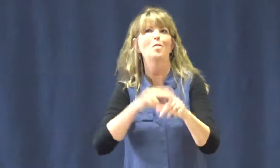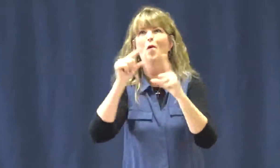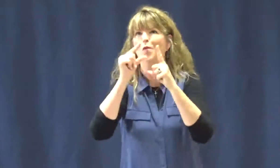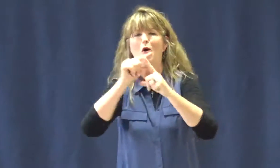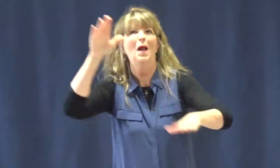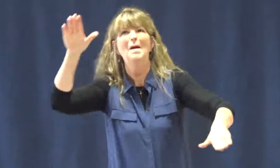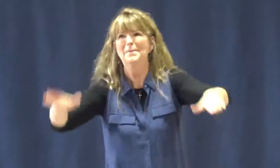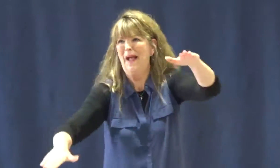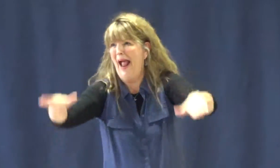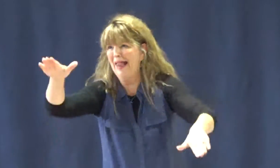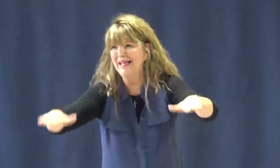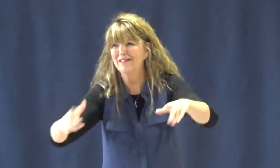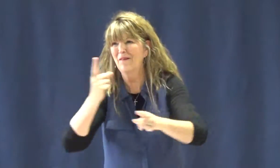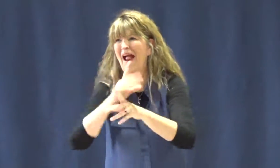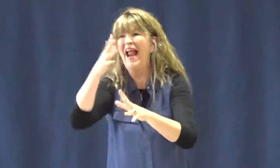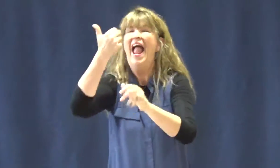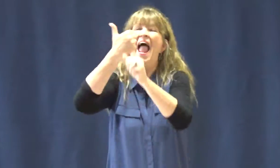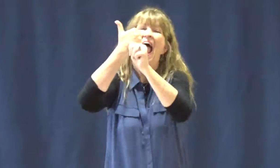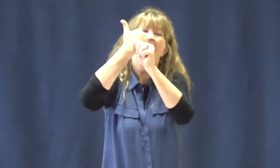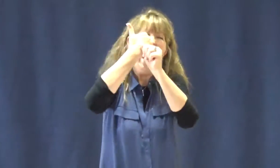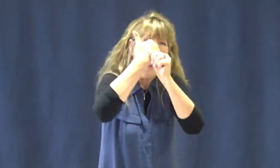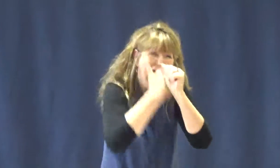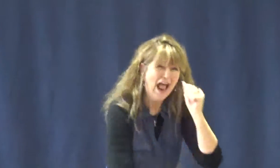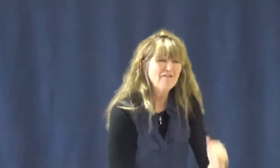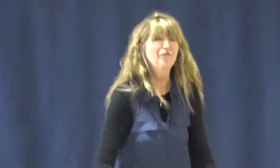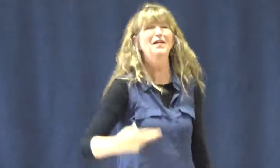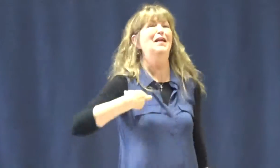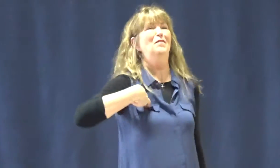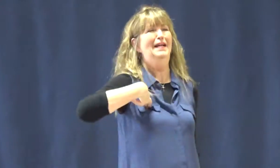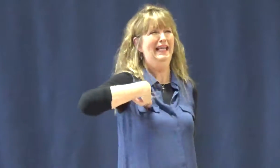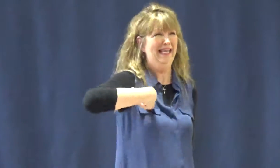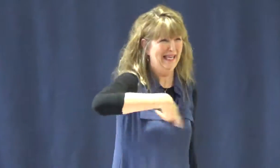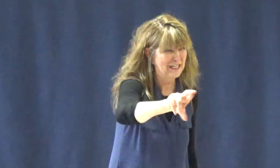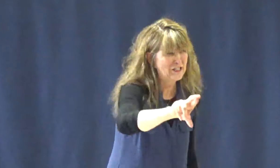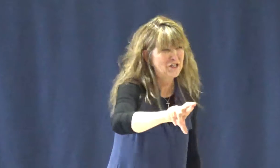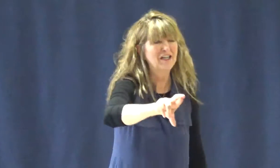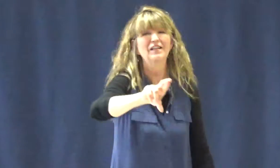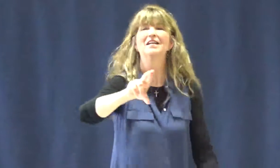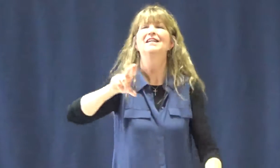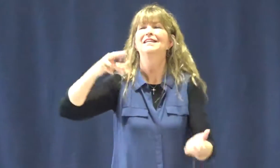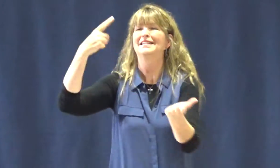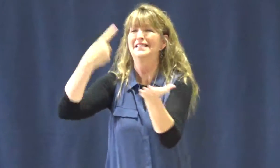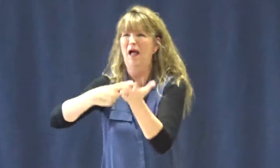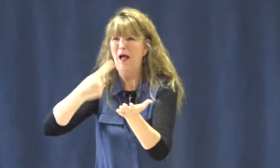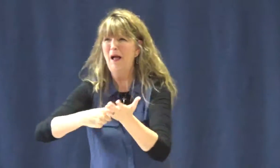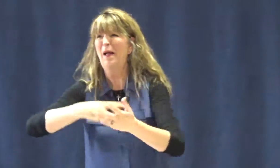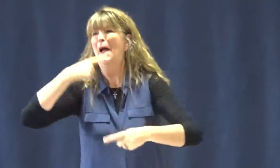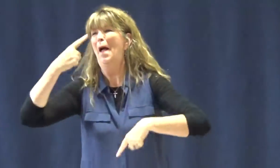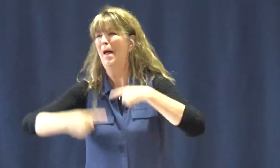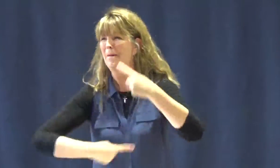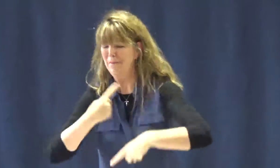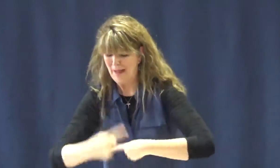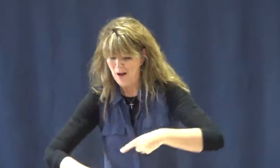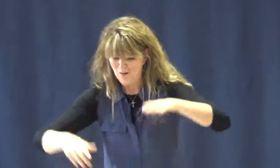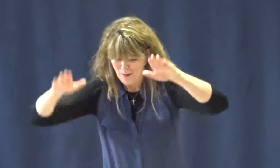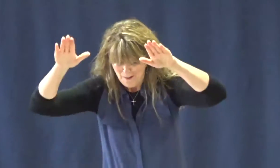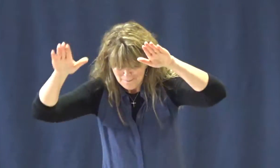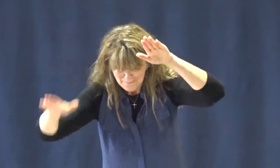That is a normal word in our society, balance. Every religion discusses